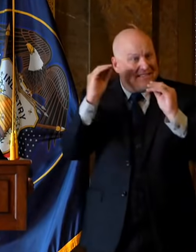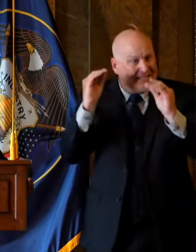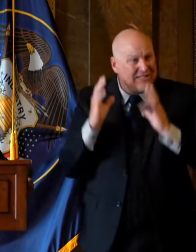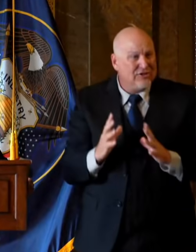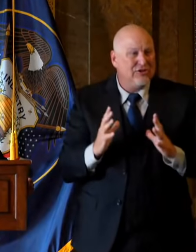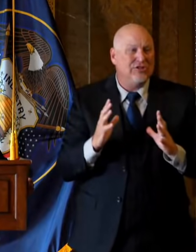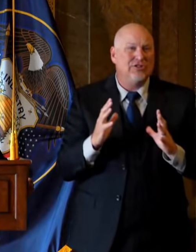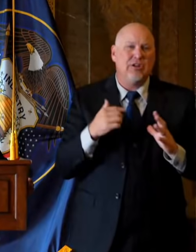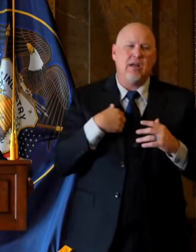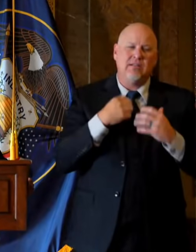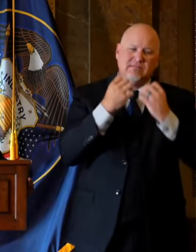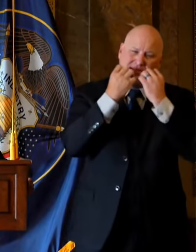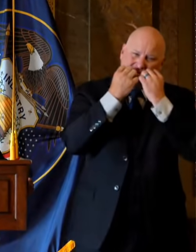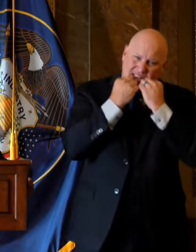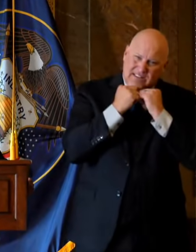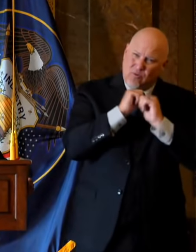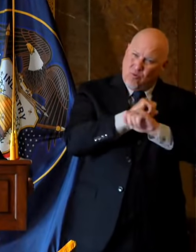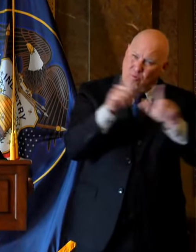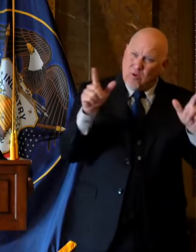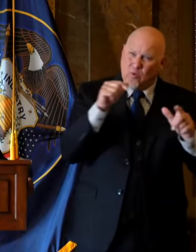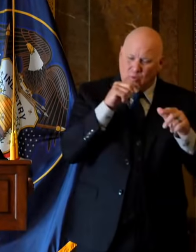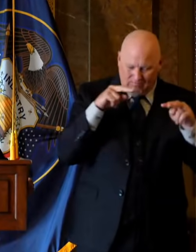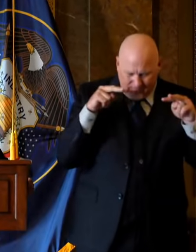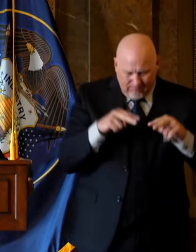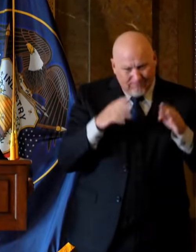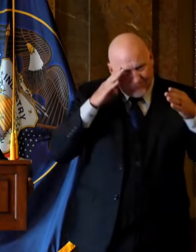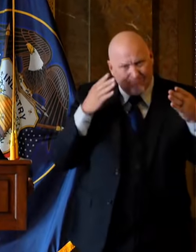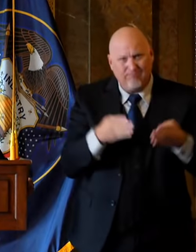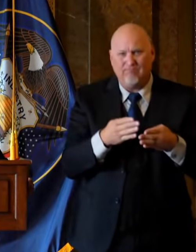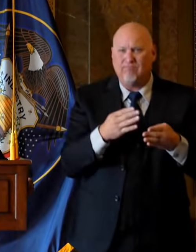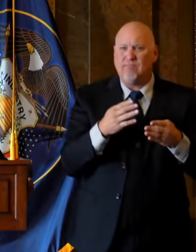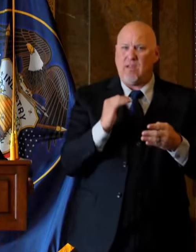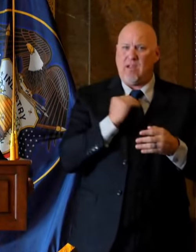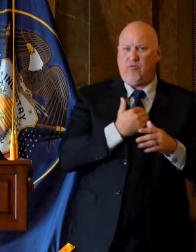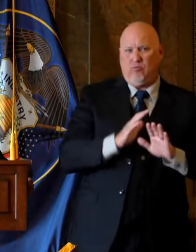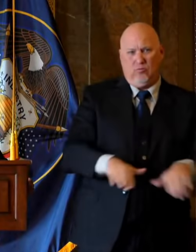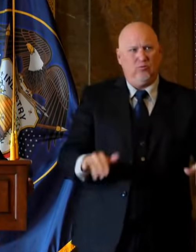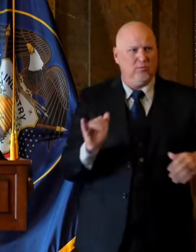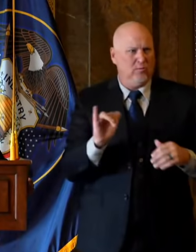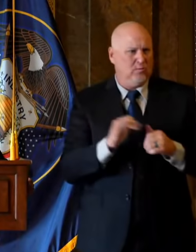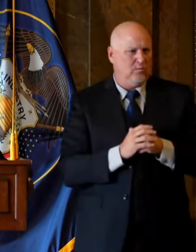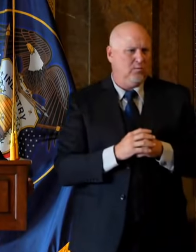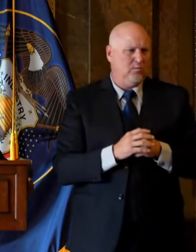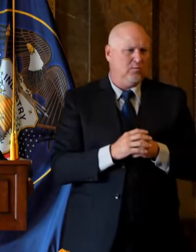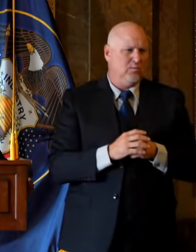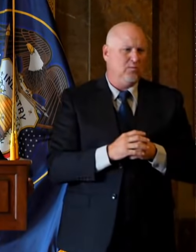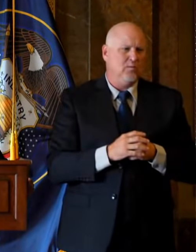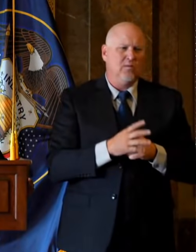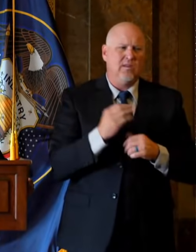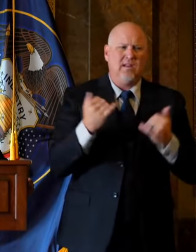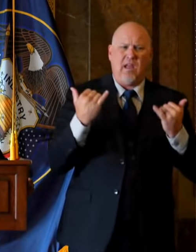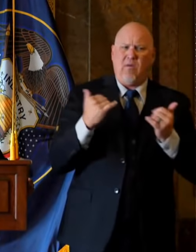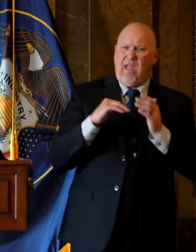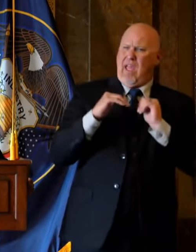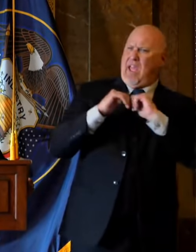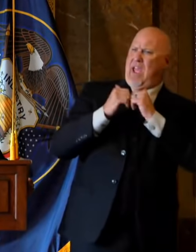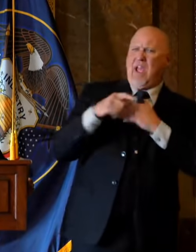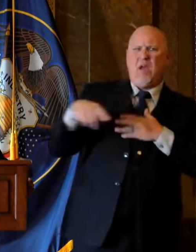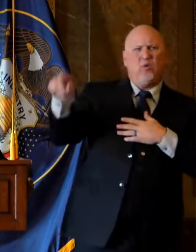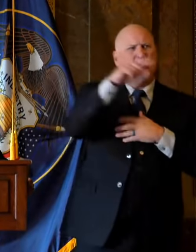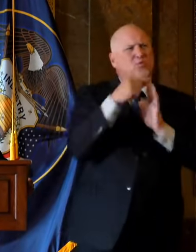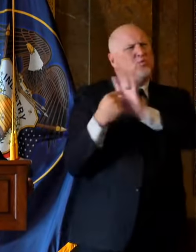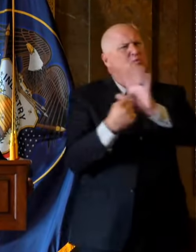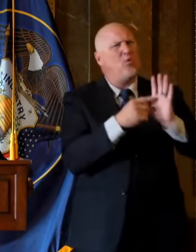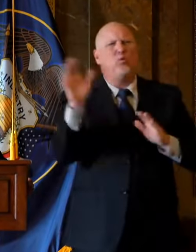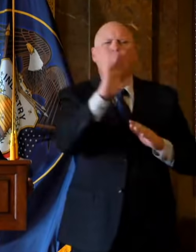be enough. You need to thank them too. The single biggest thing you can do now to express your gratitude is to mask